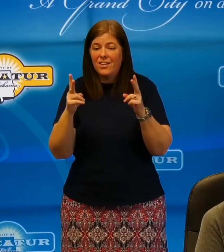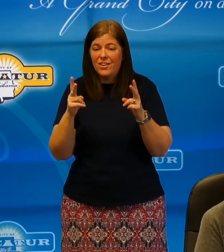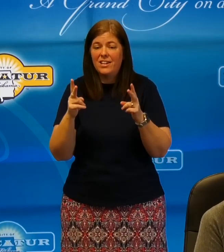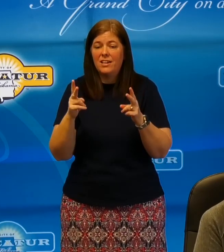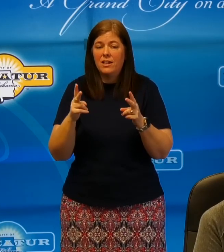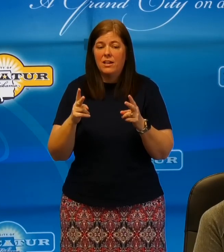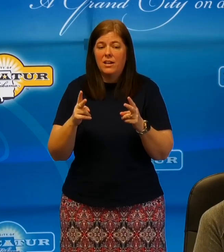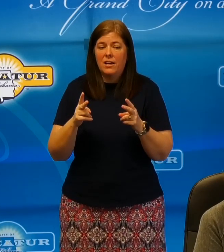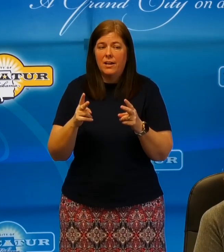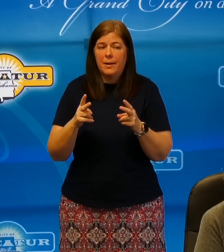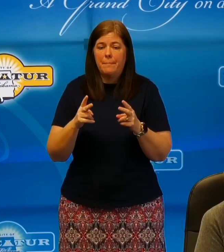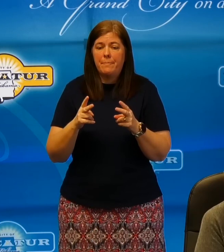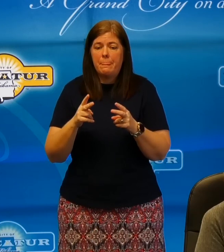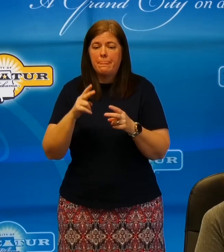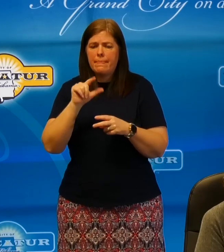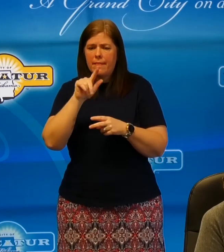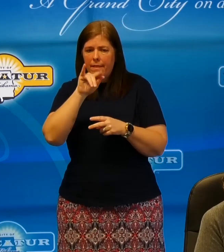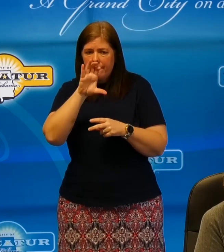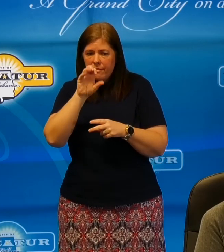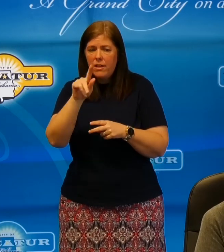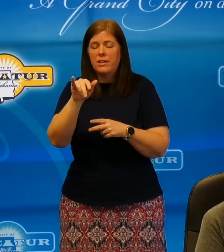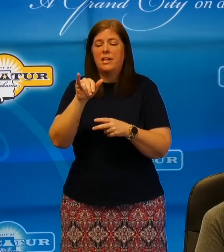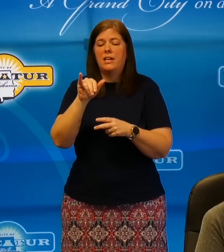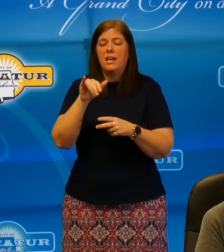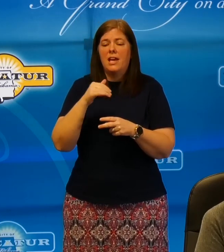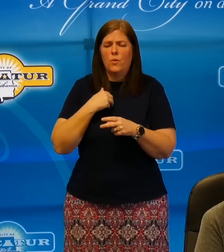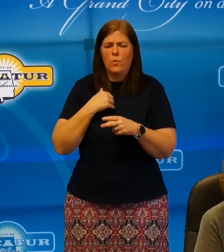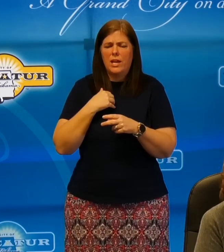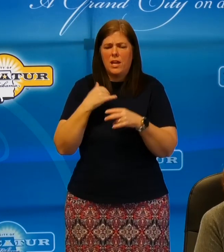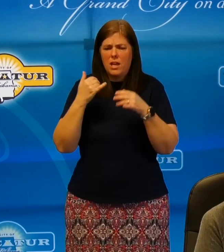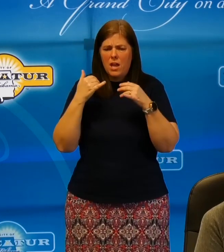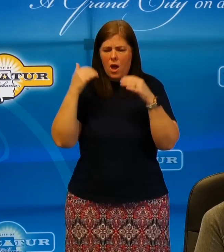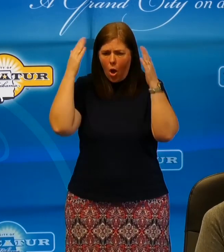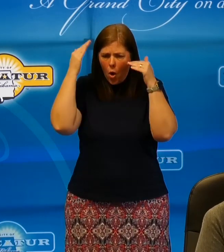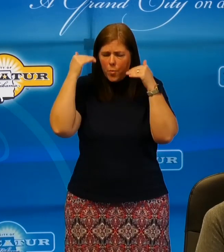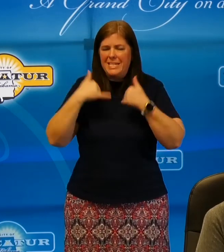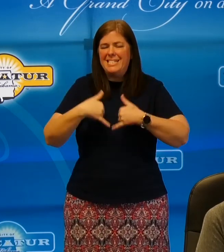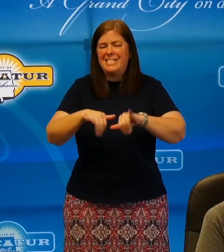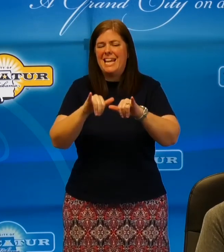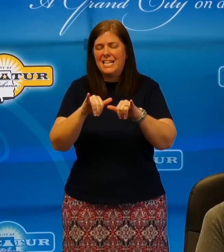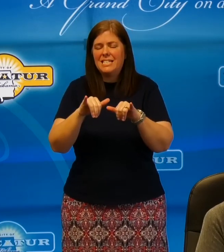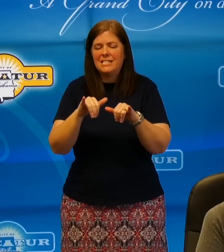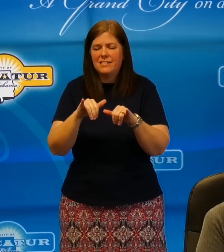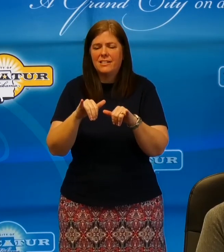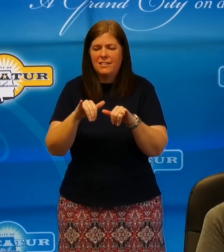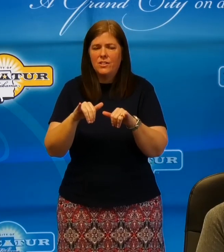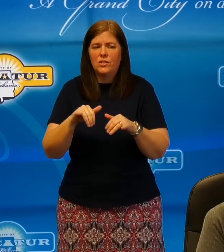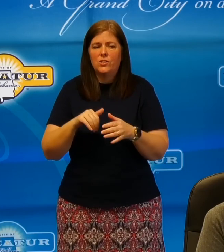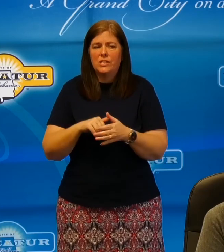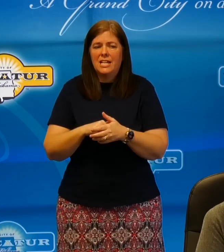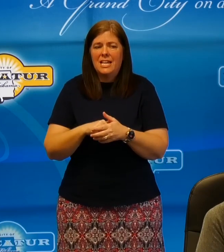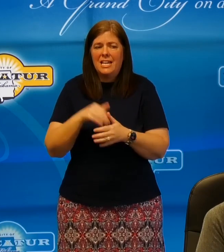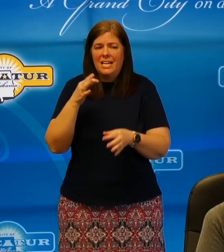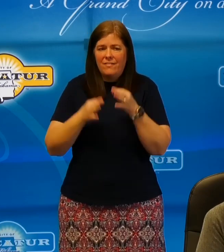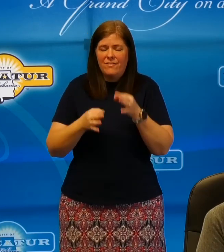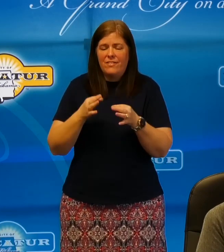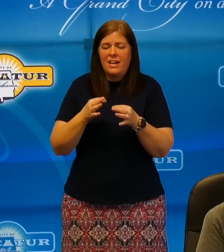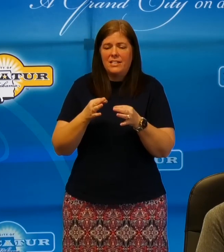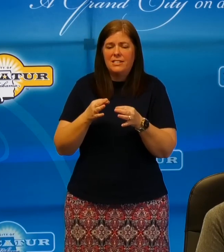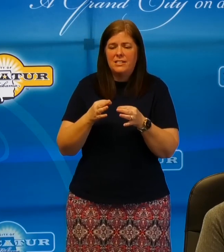far, and we hope it stays that way. However, if that is not the case, we are prepared with a